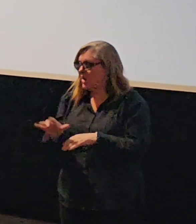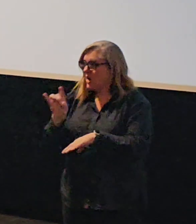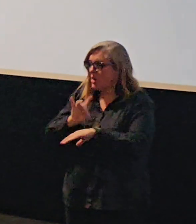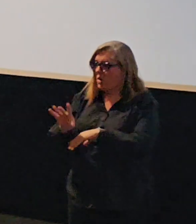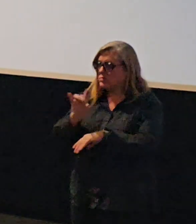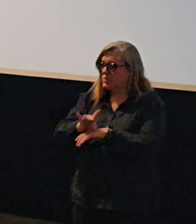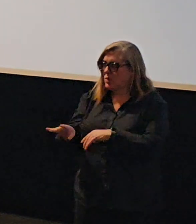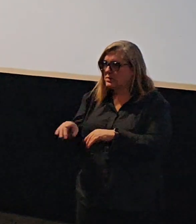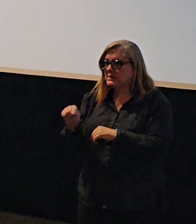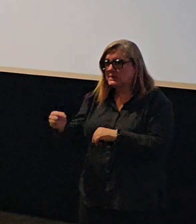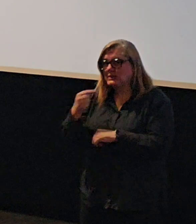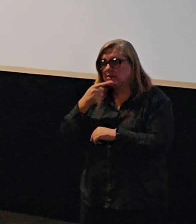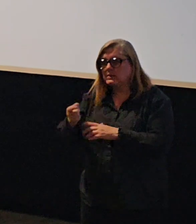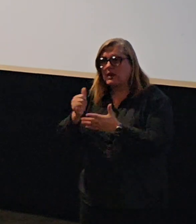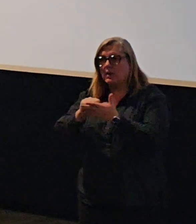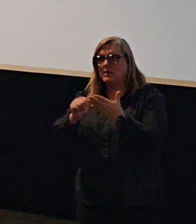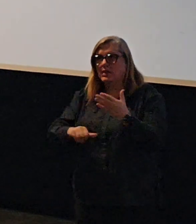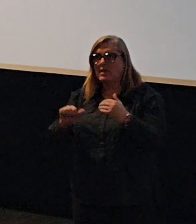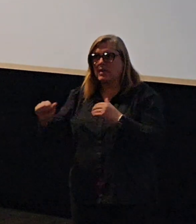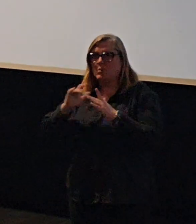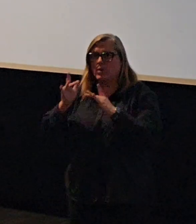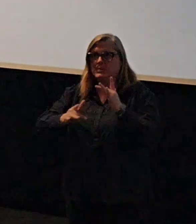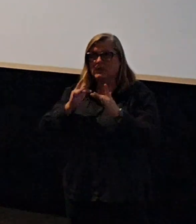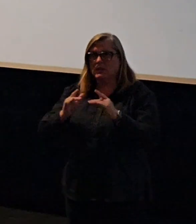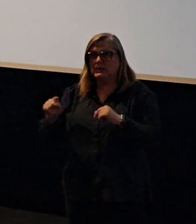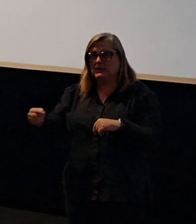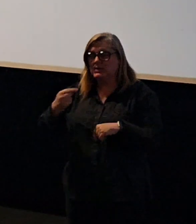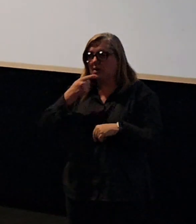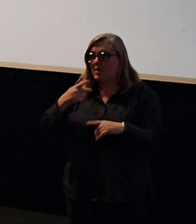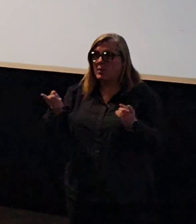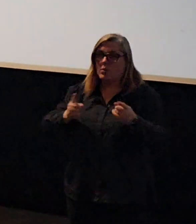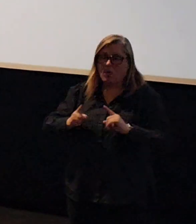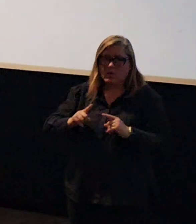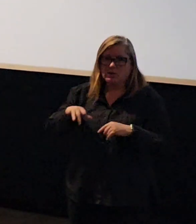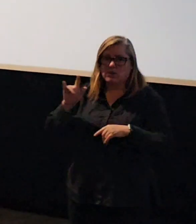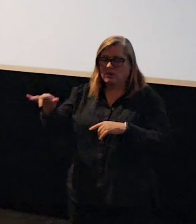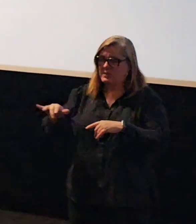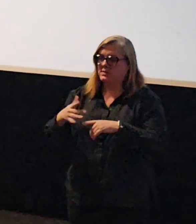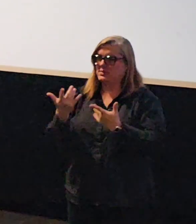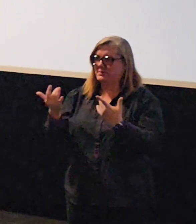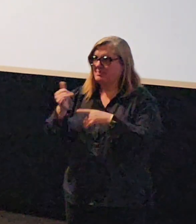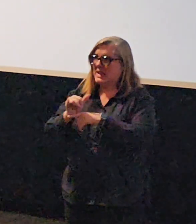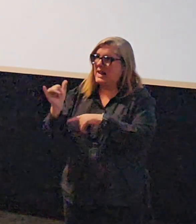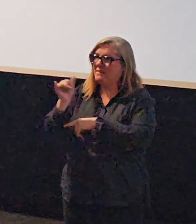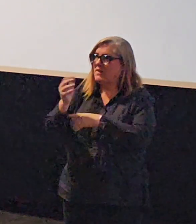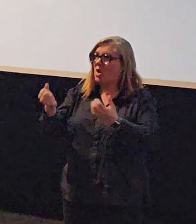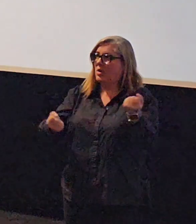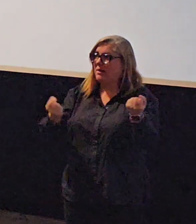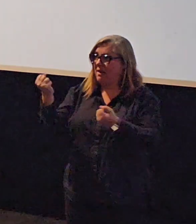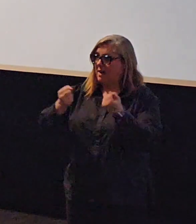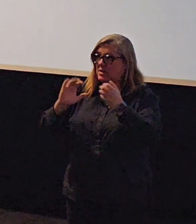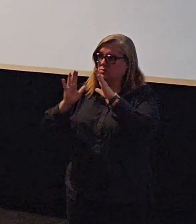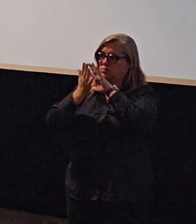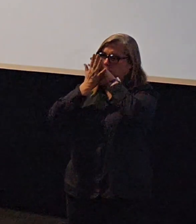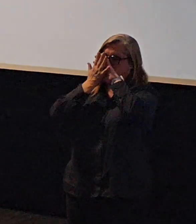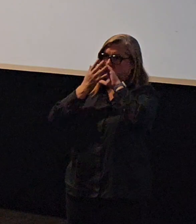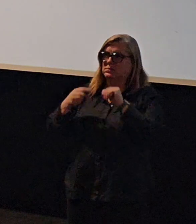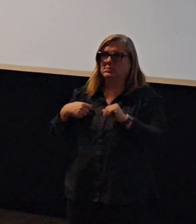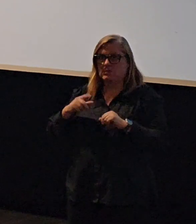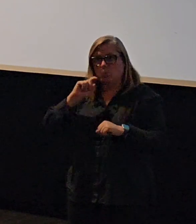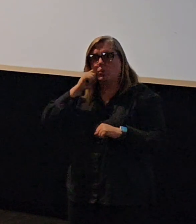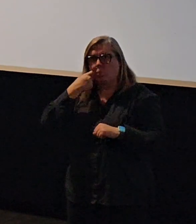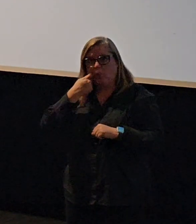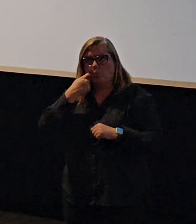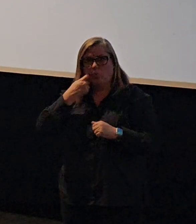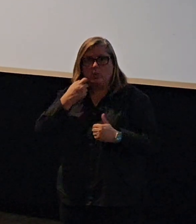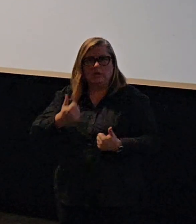had an article out on their website which suggested that flying cars are much closer in the coming, going to be in our lives, in the world,